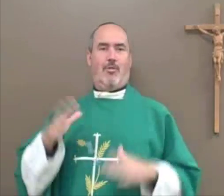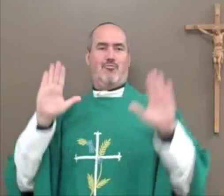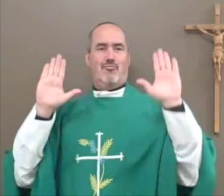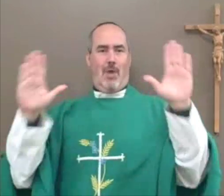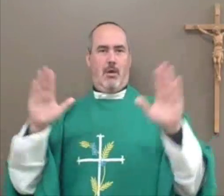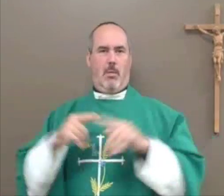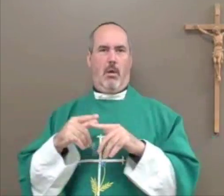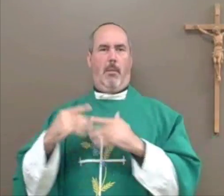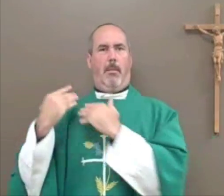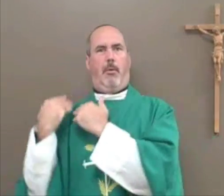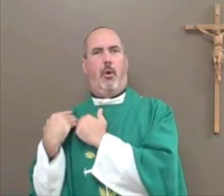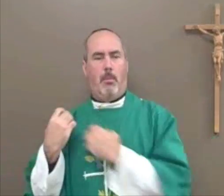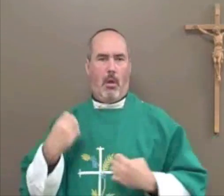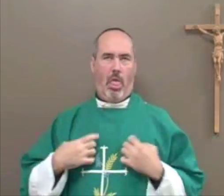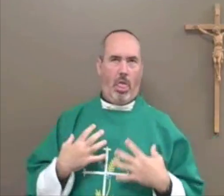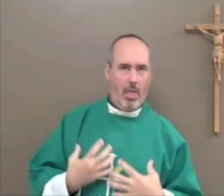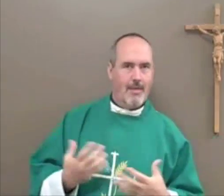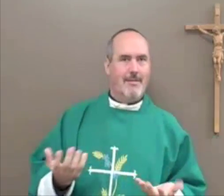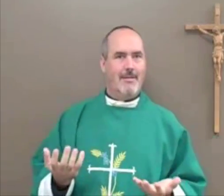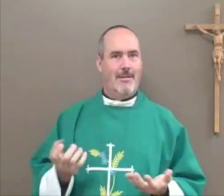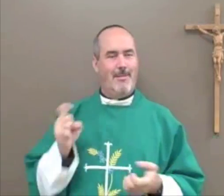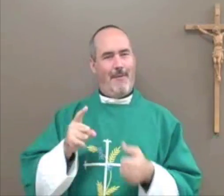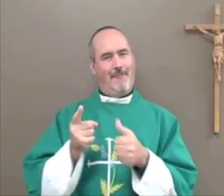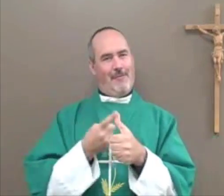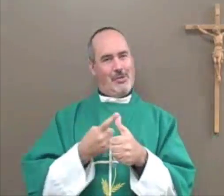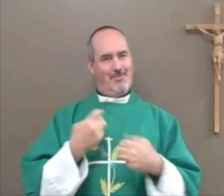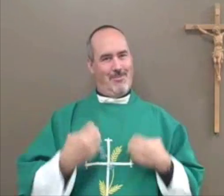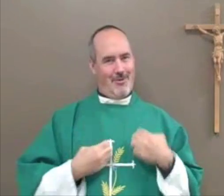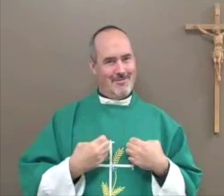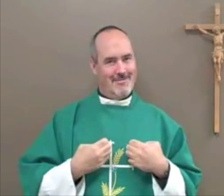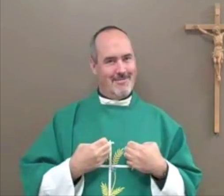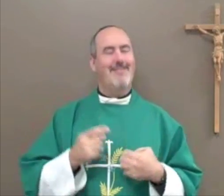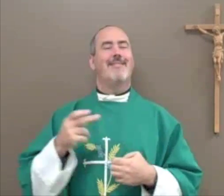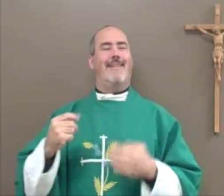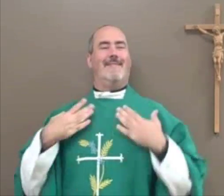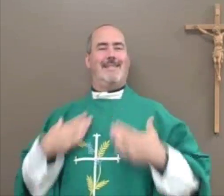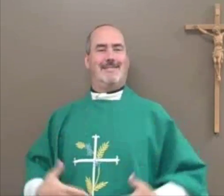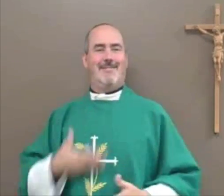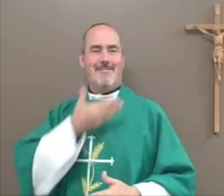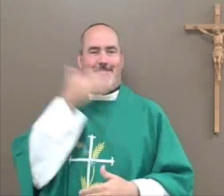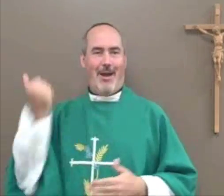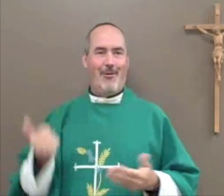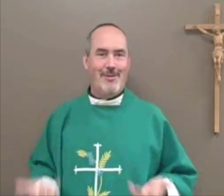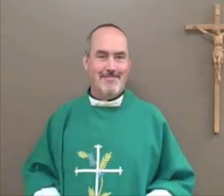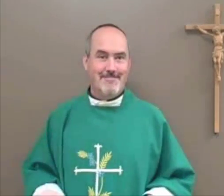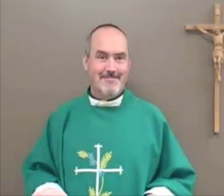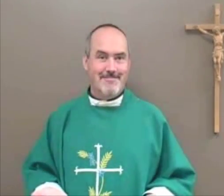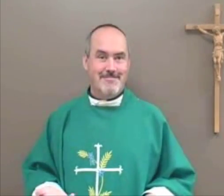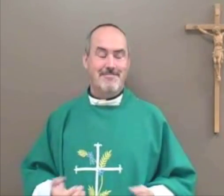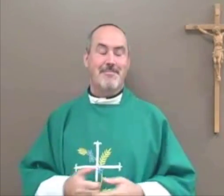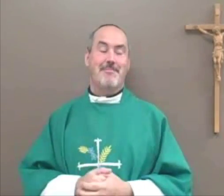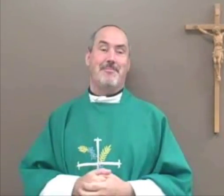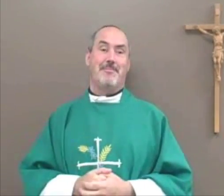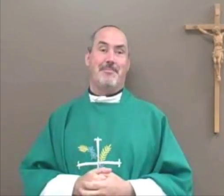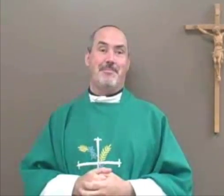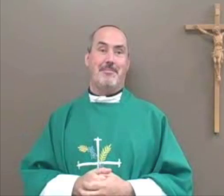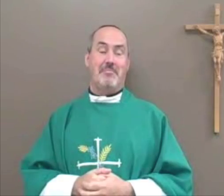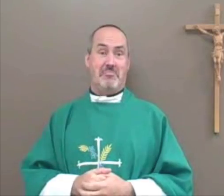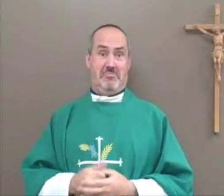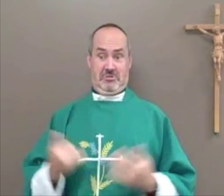and the spiritual part of ourselves, we get too burdened and weighed down with all of that. If we confess it and get rid of